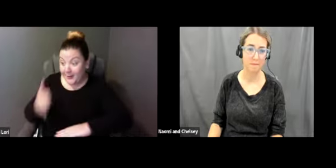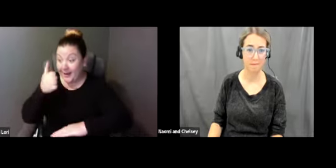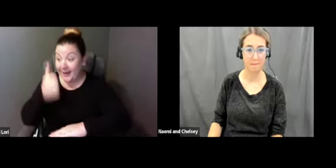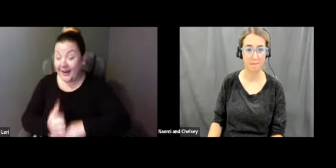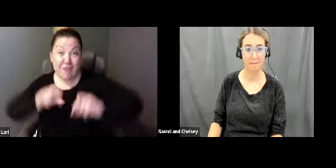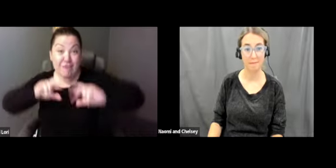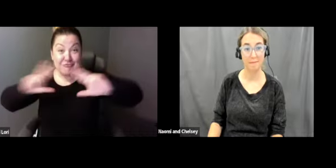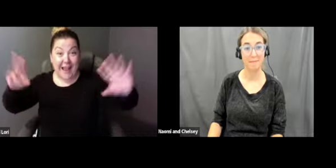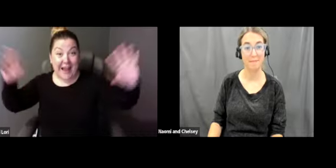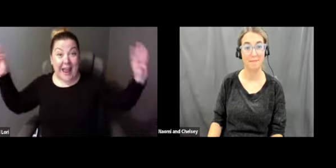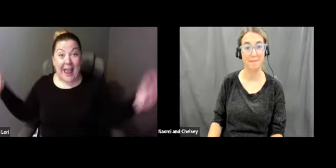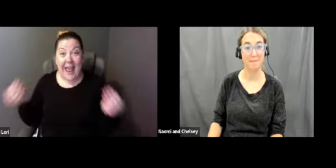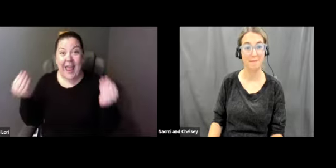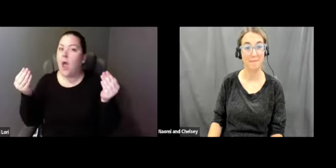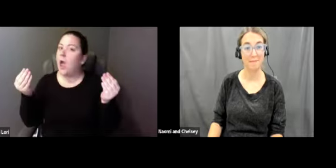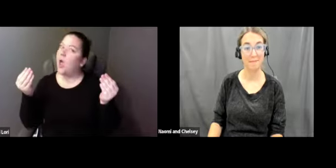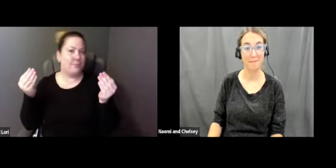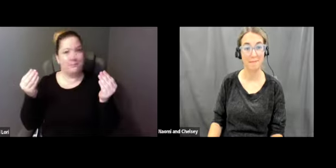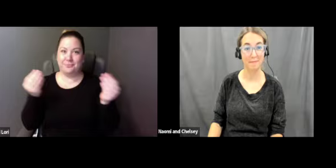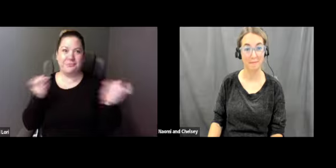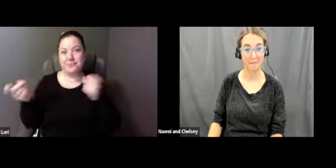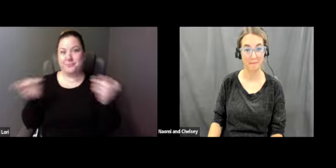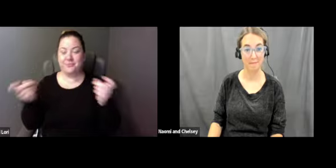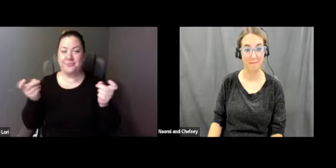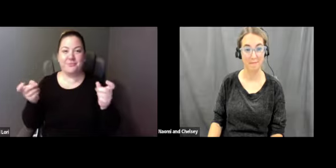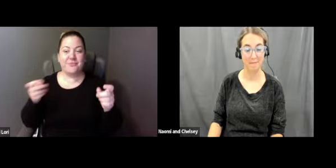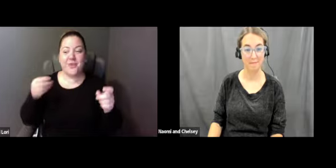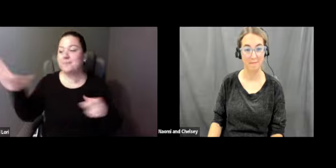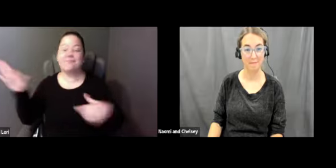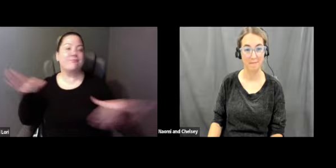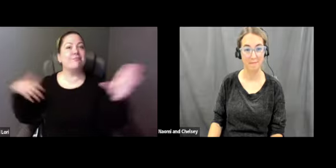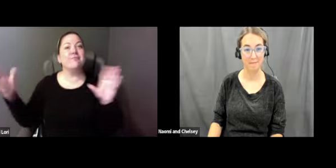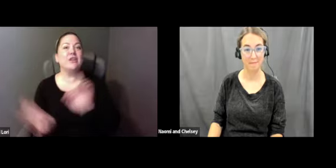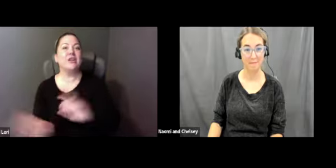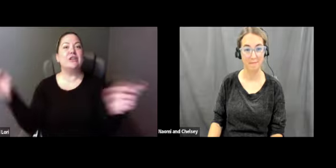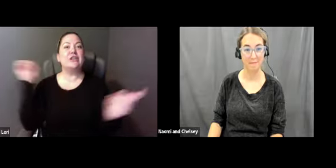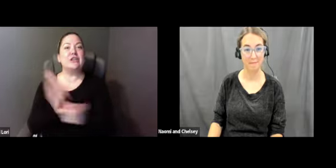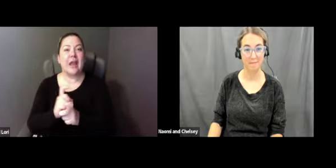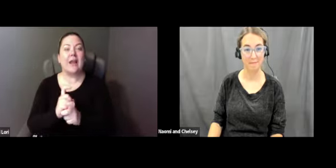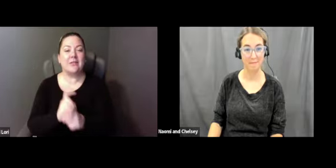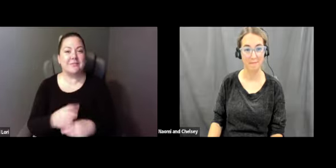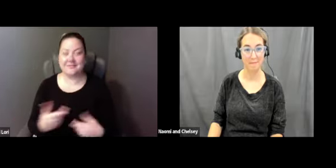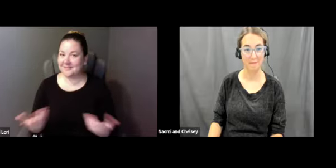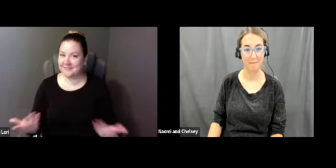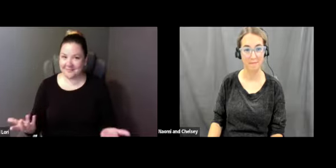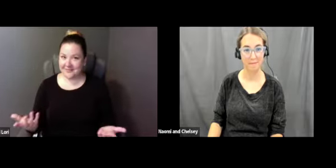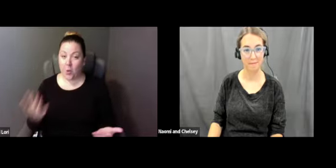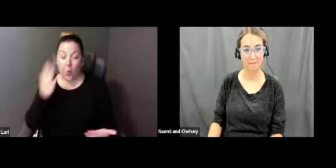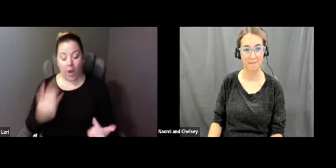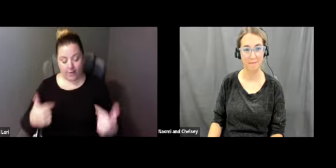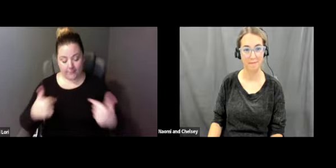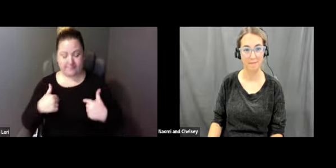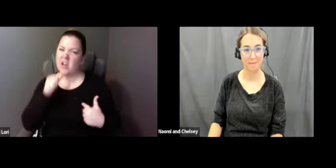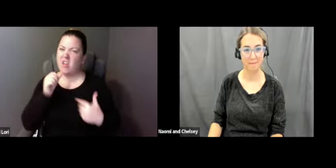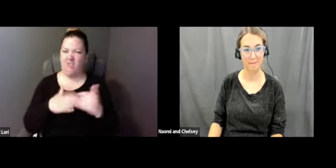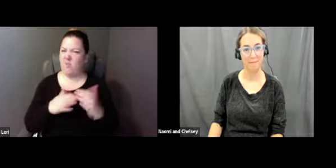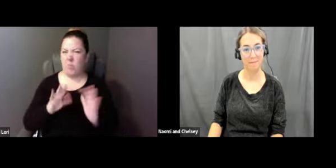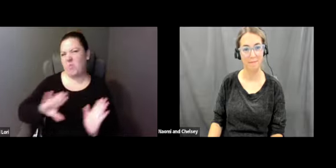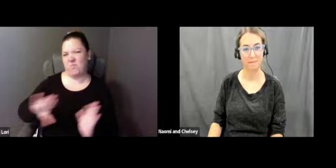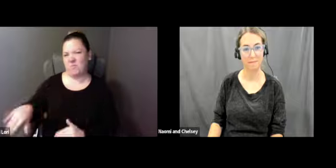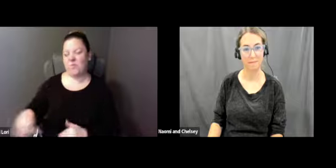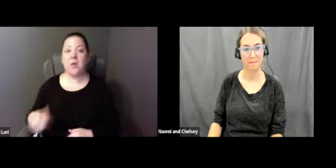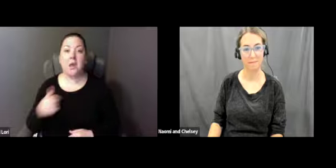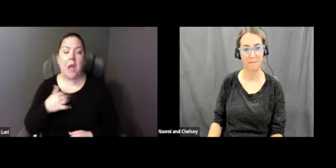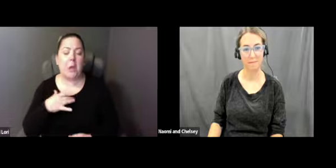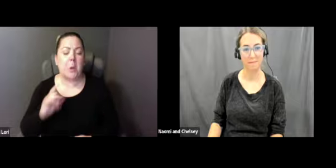provide access and they're managing it, they're filtering it, they're changing it because they're uncomfortable cursing or they're uncomfortable